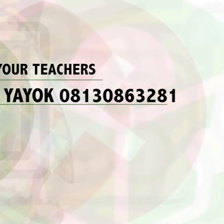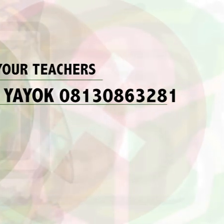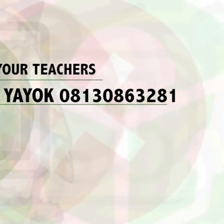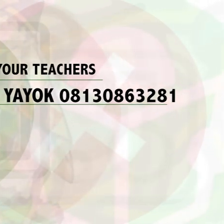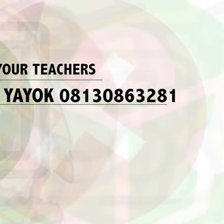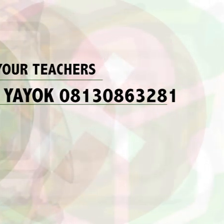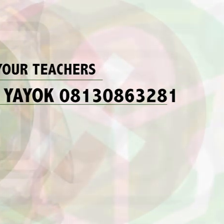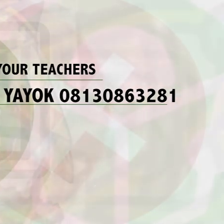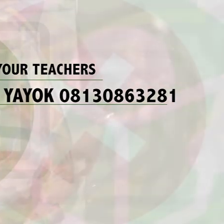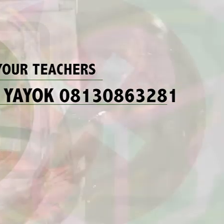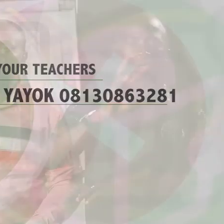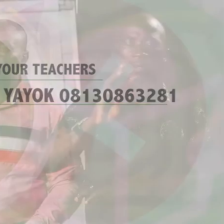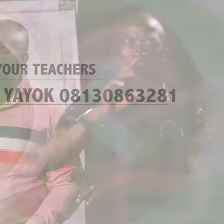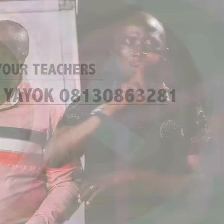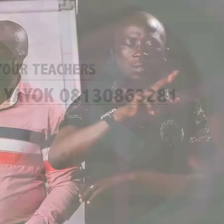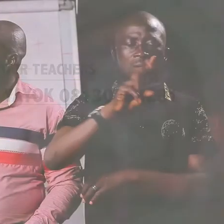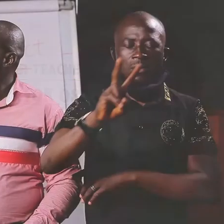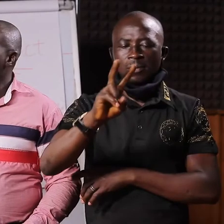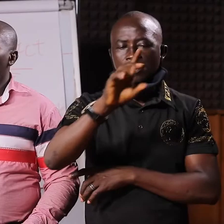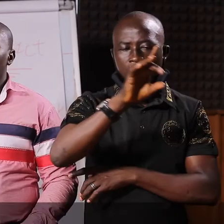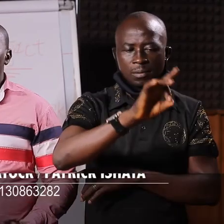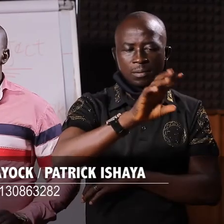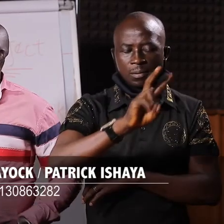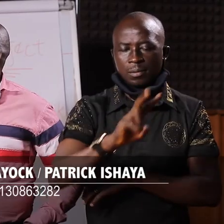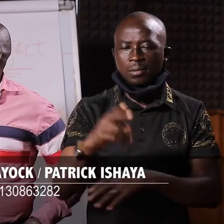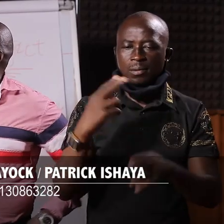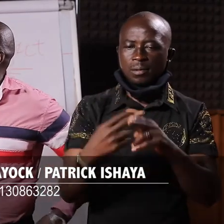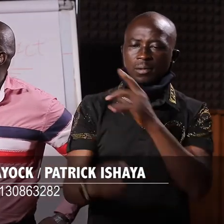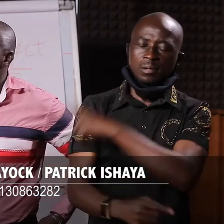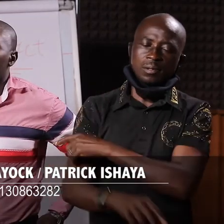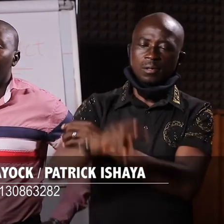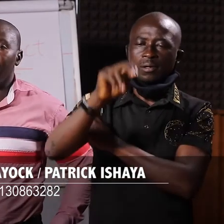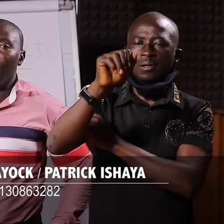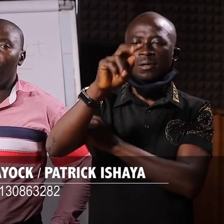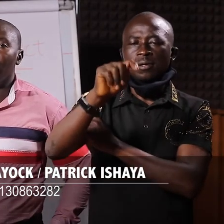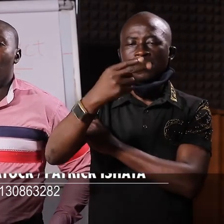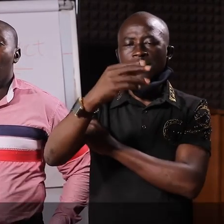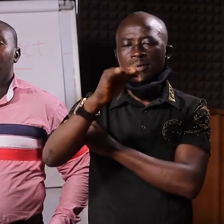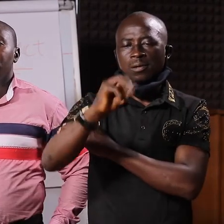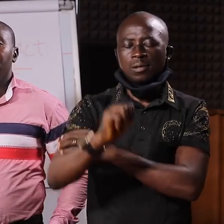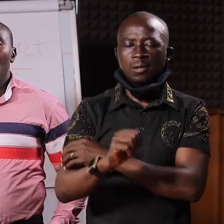30 86 32 82. My name still remains Nathaniel James